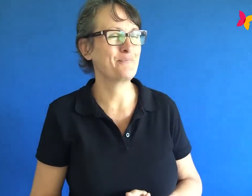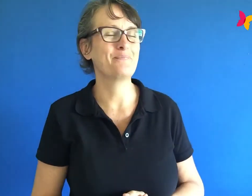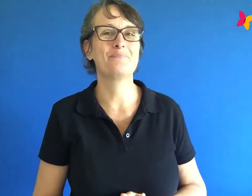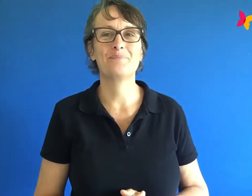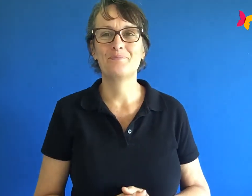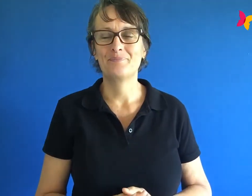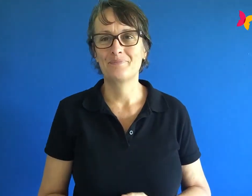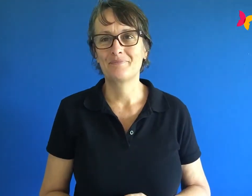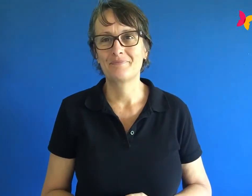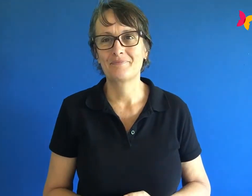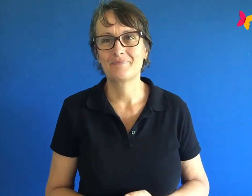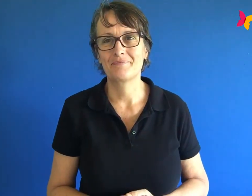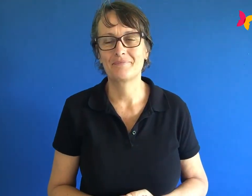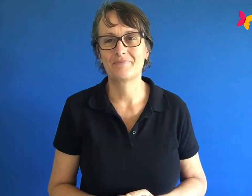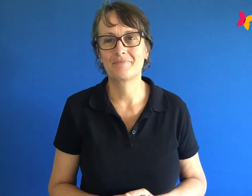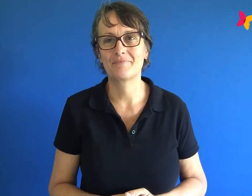to talk.